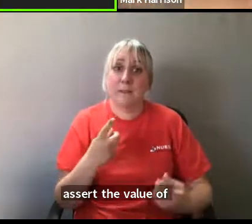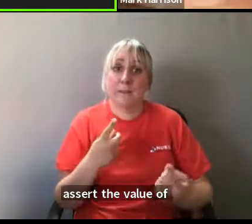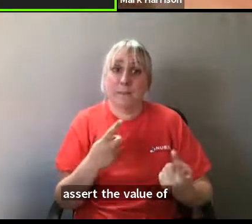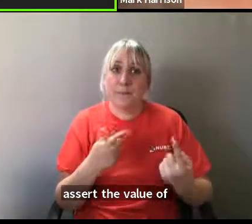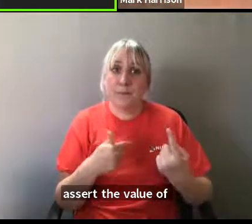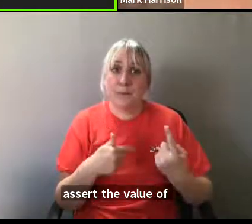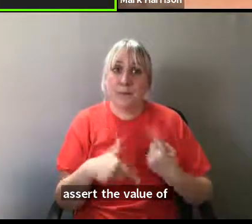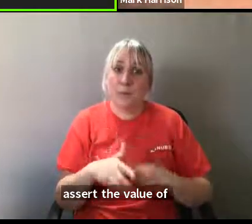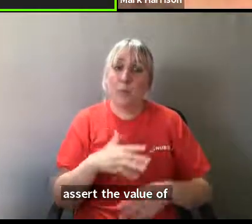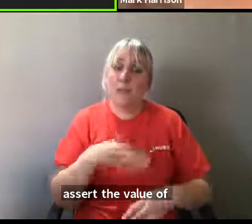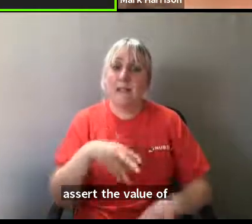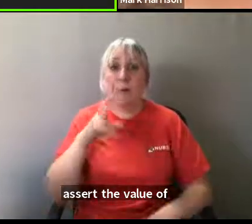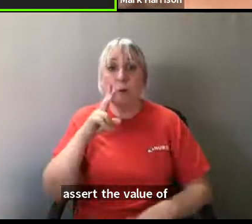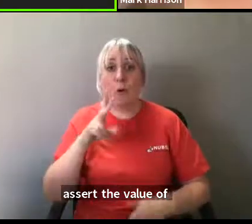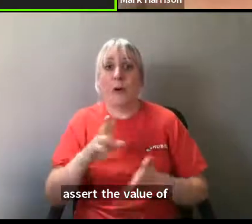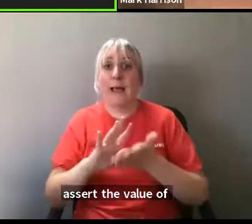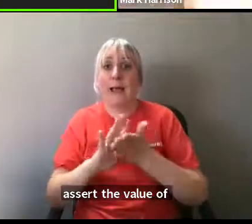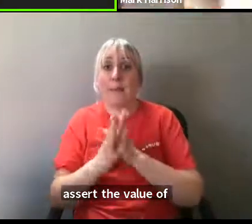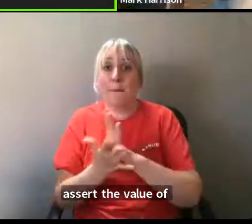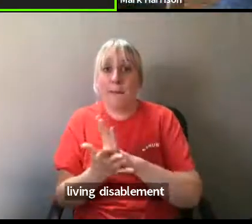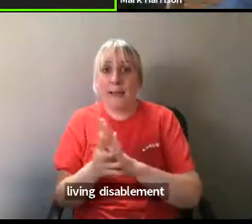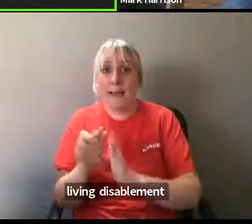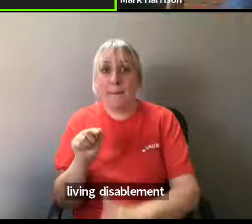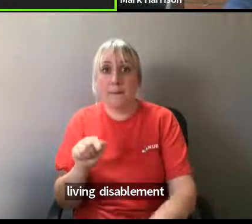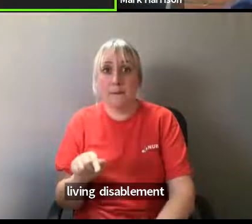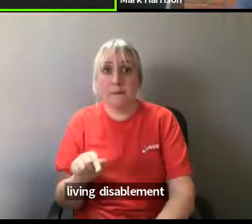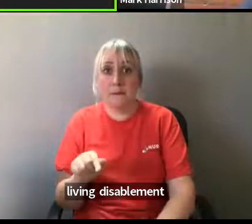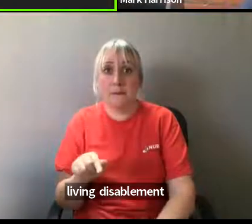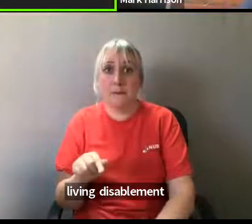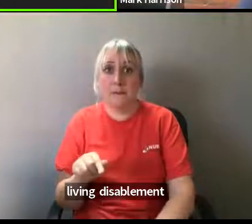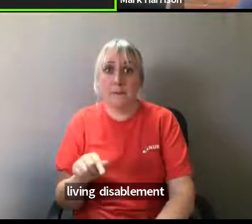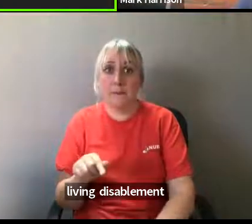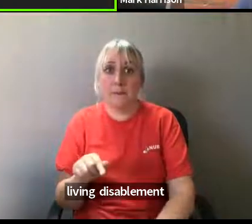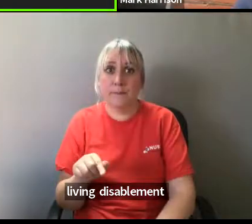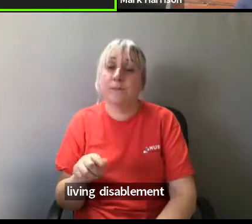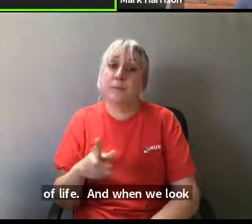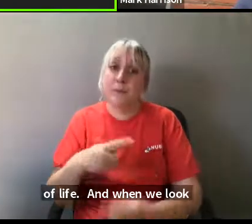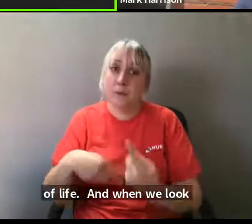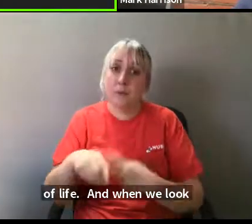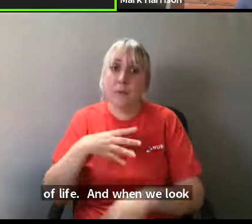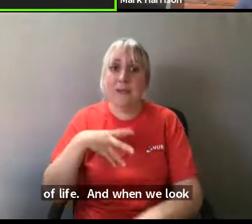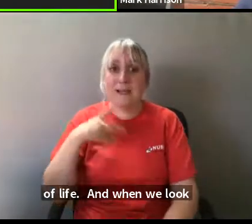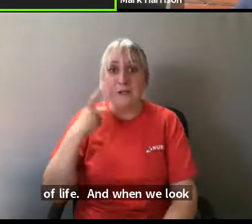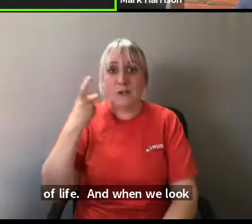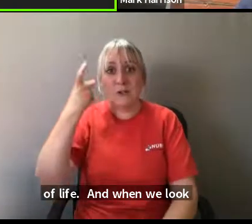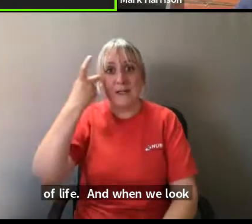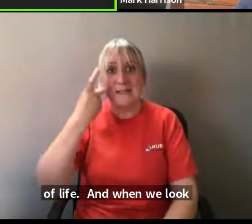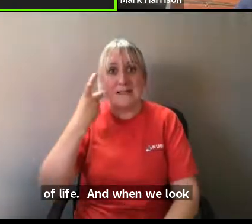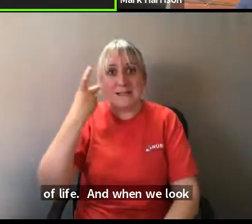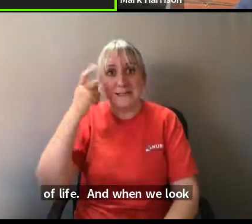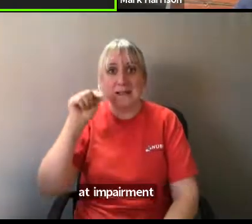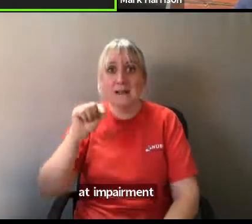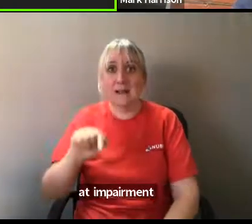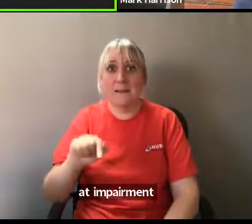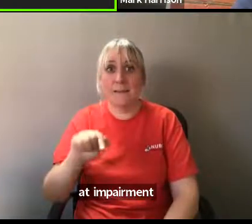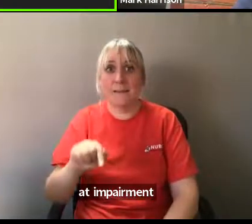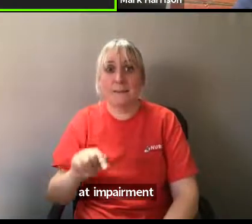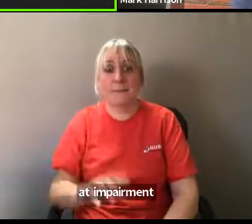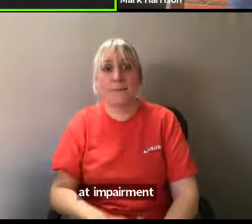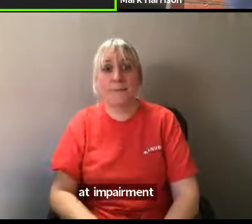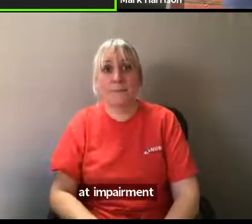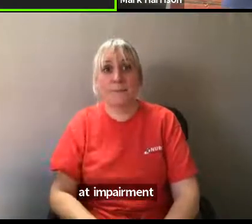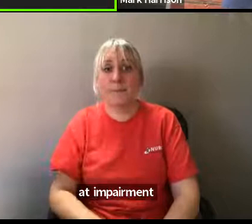at impairment, we've got to be what I call a bit ambivalent. We